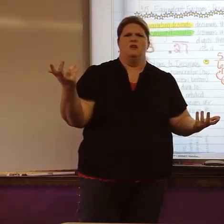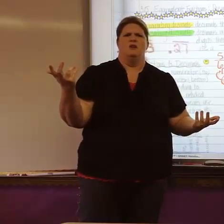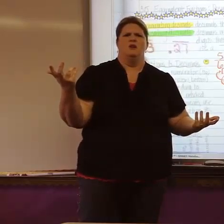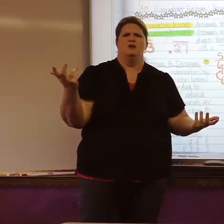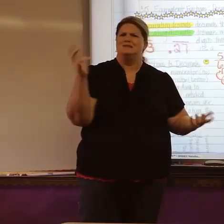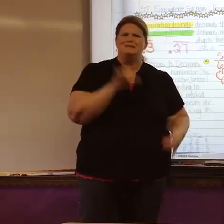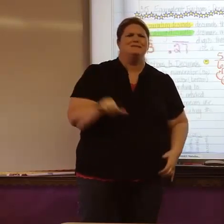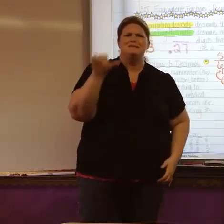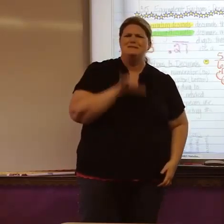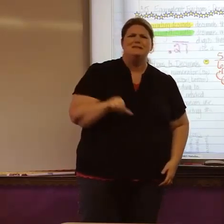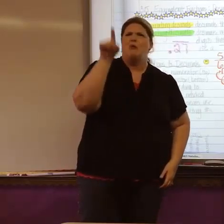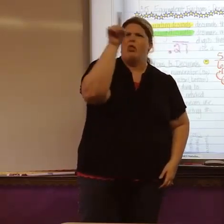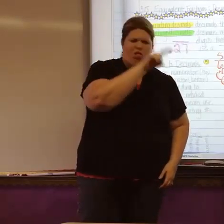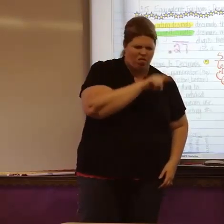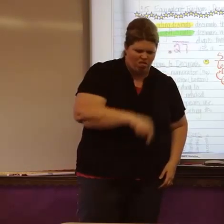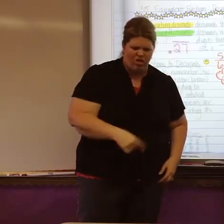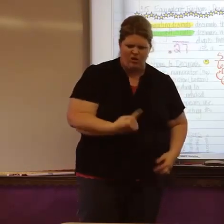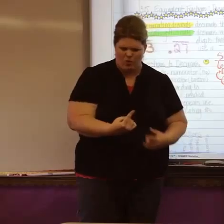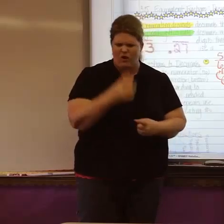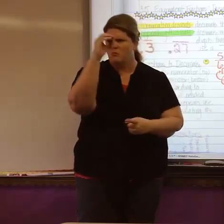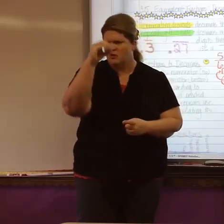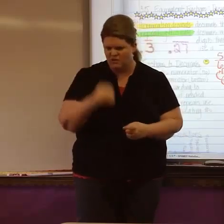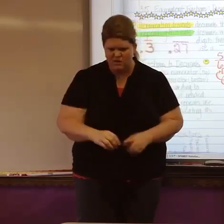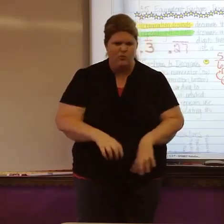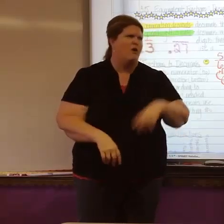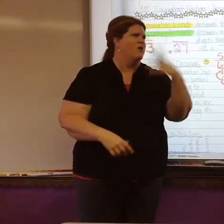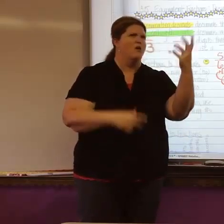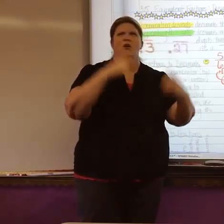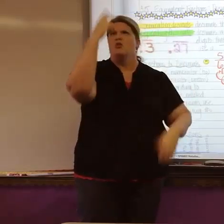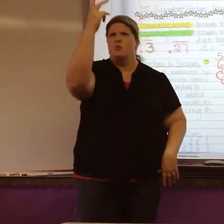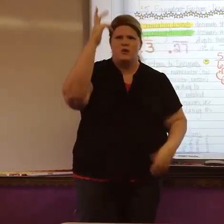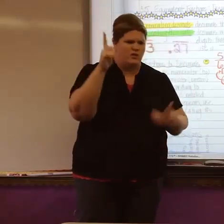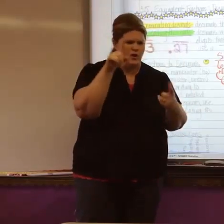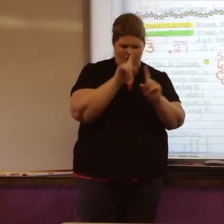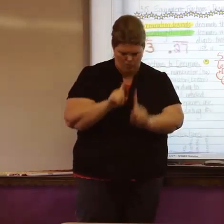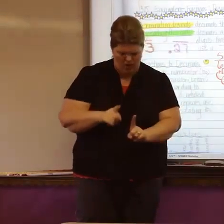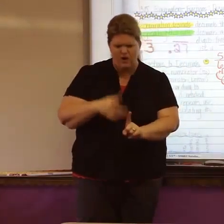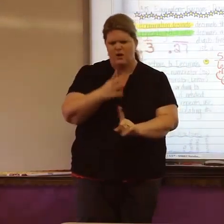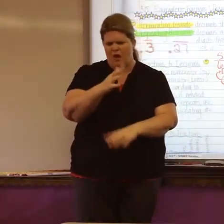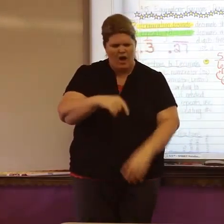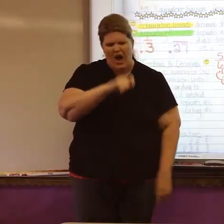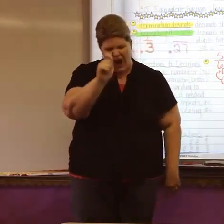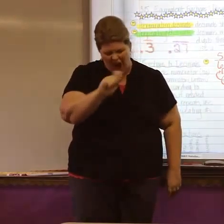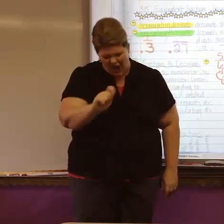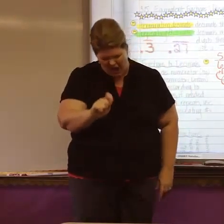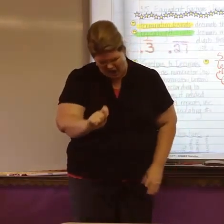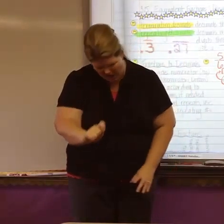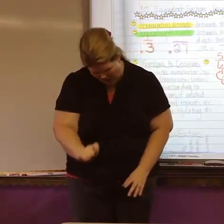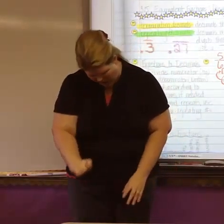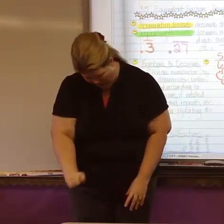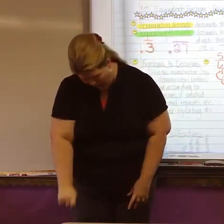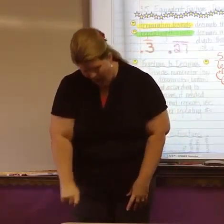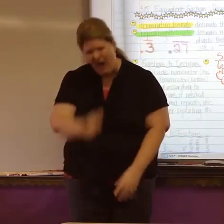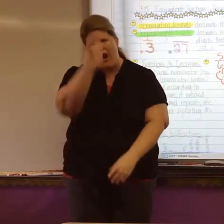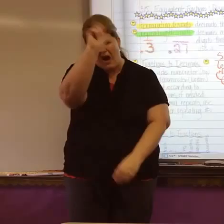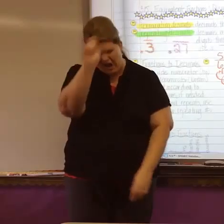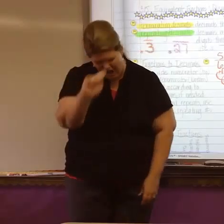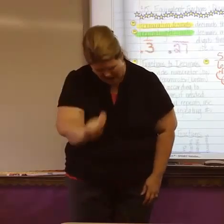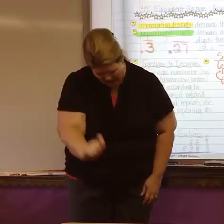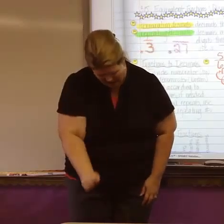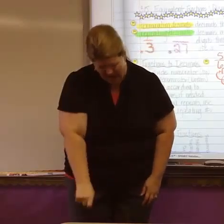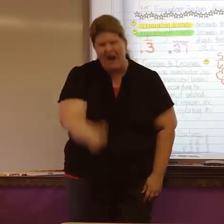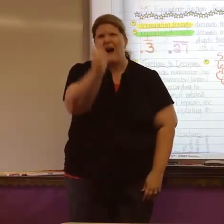It's going to be the same thing every single time. I could use up the entire board to like Mars. And the 3 is